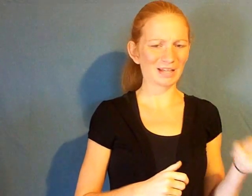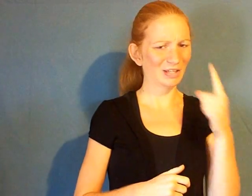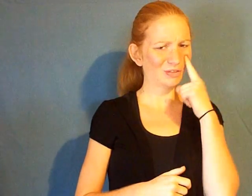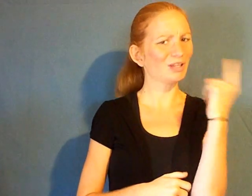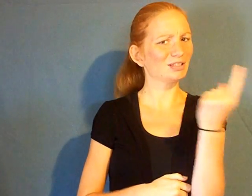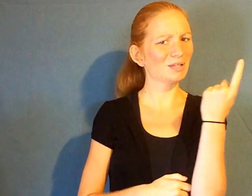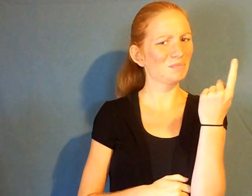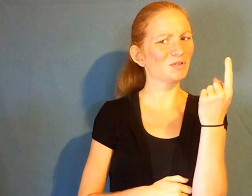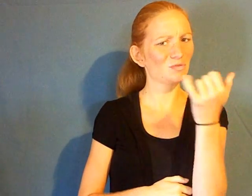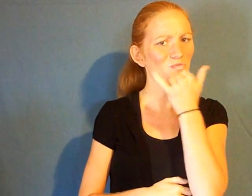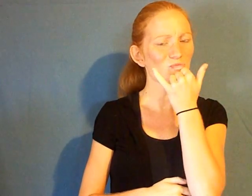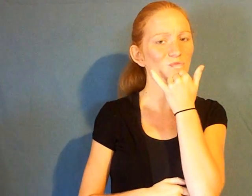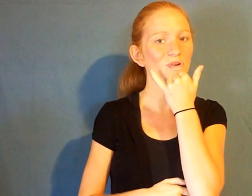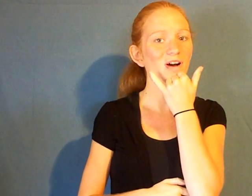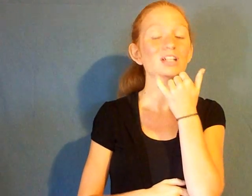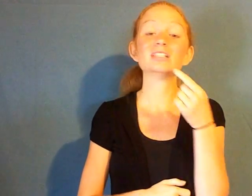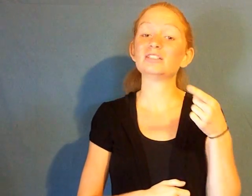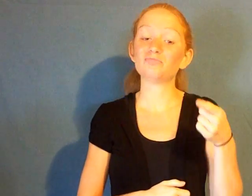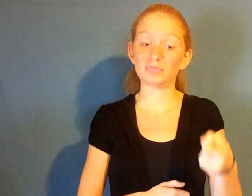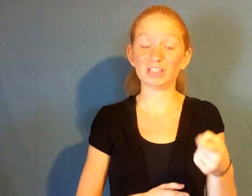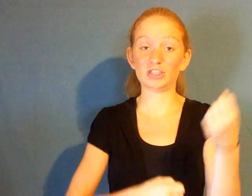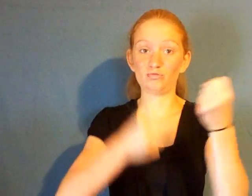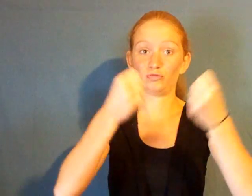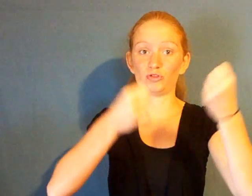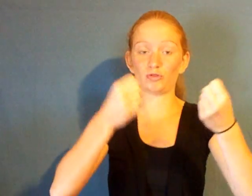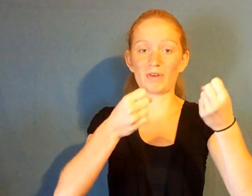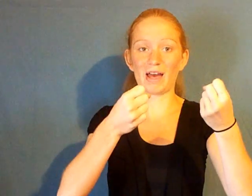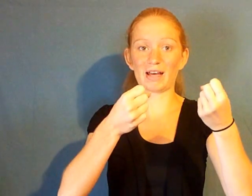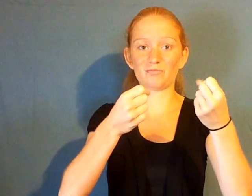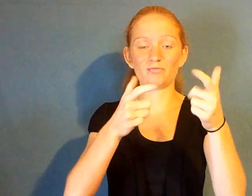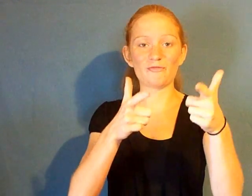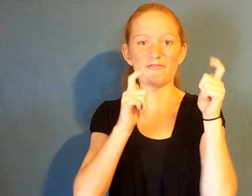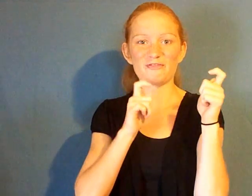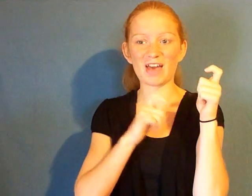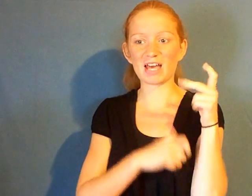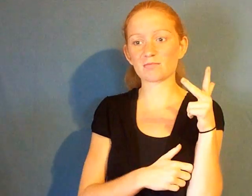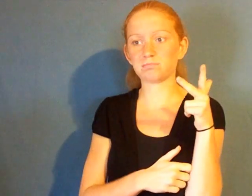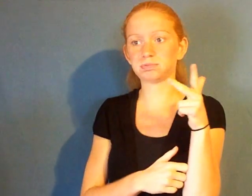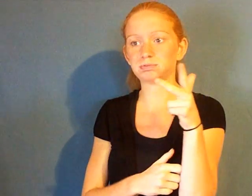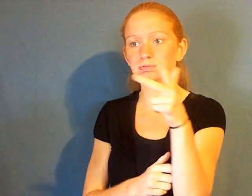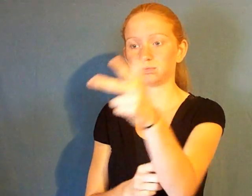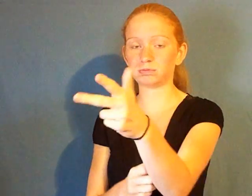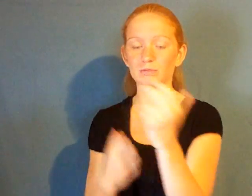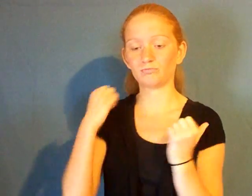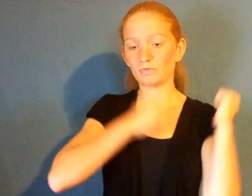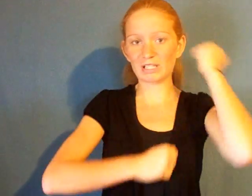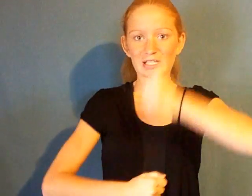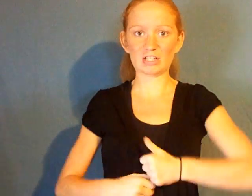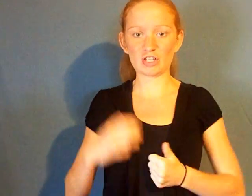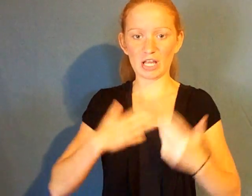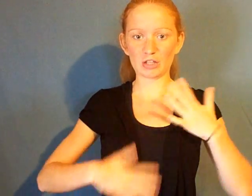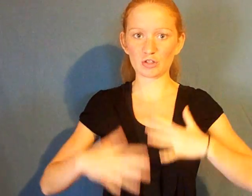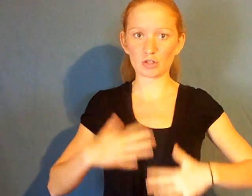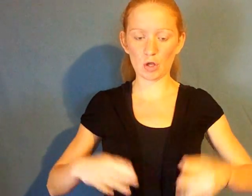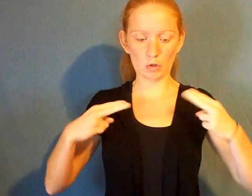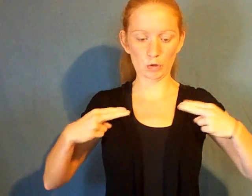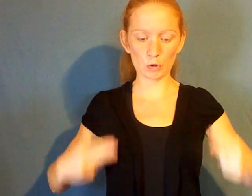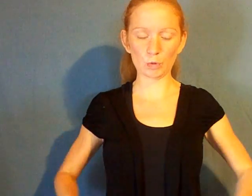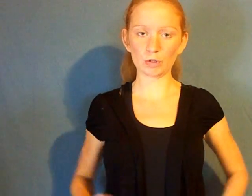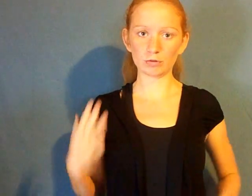So he drove as fast as he could to the police station and changed his clothes and got his uniform and checked out his car and